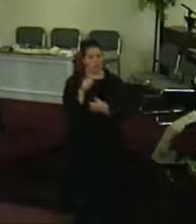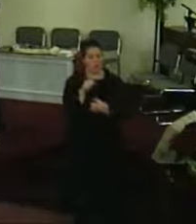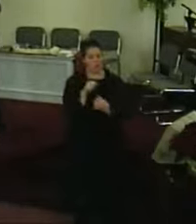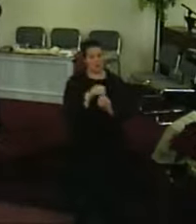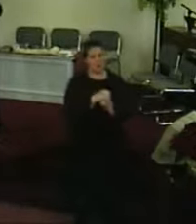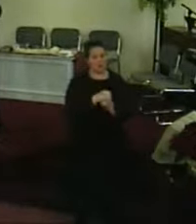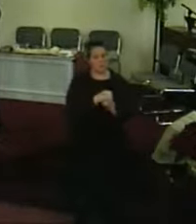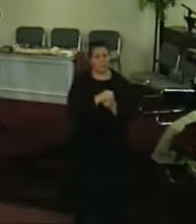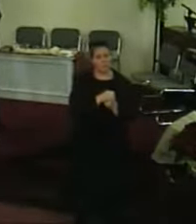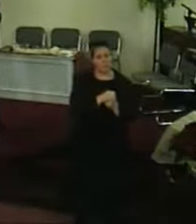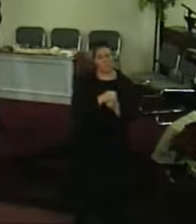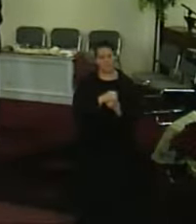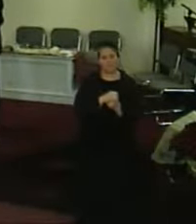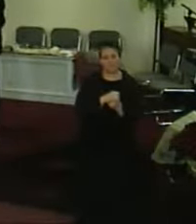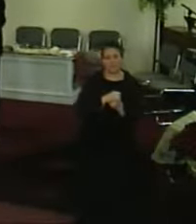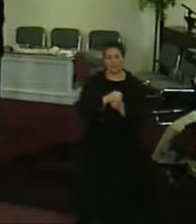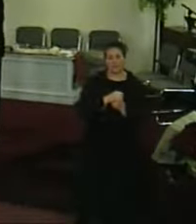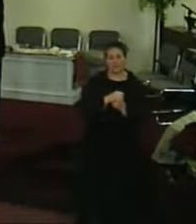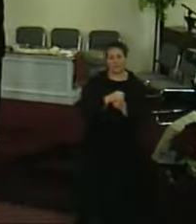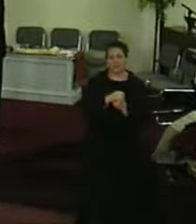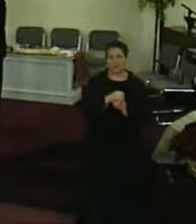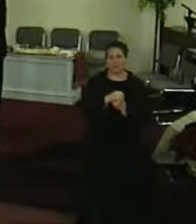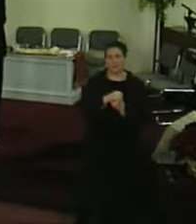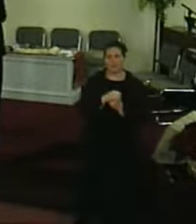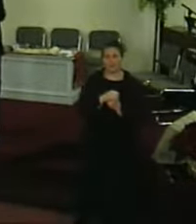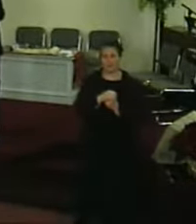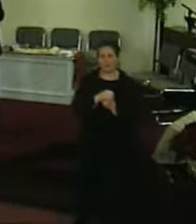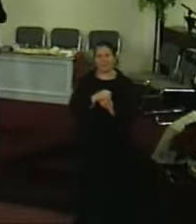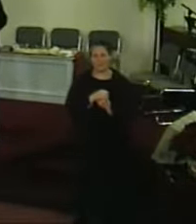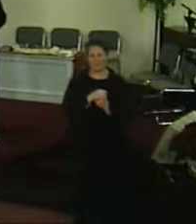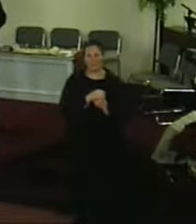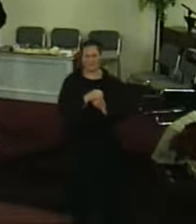Unless we find out the sun's been taxed.